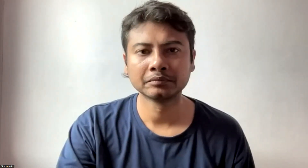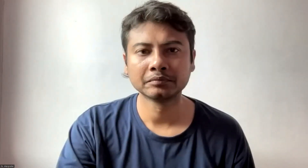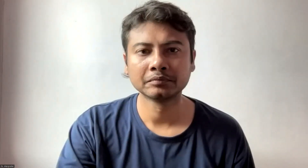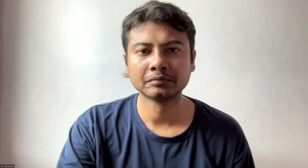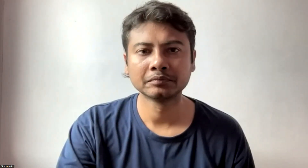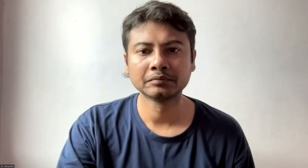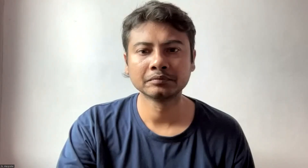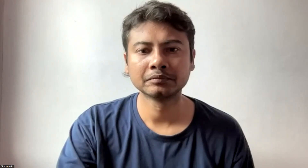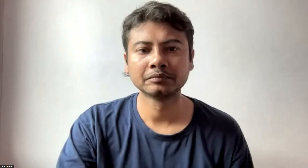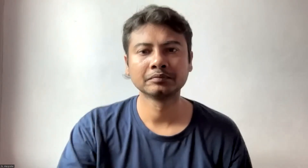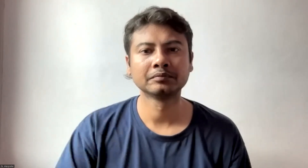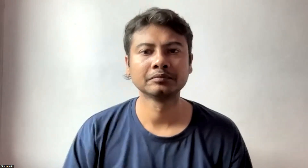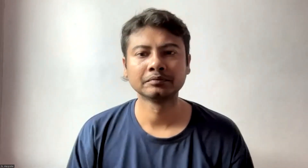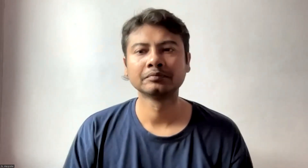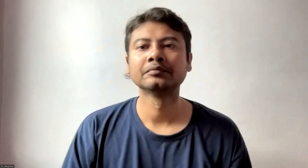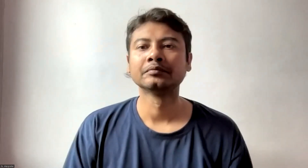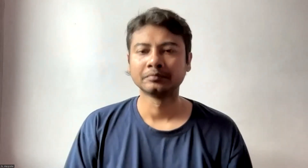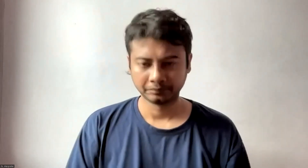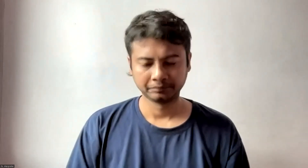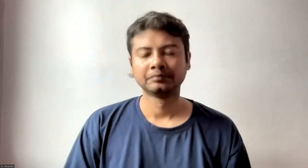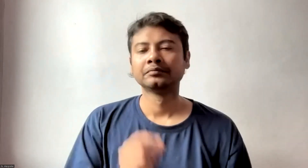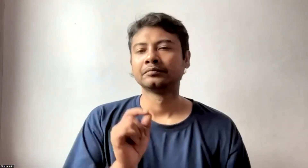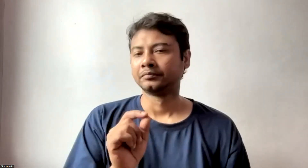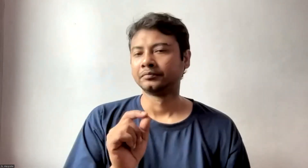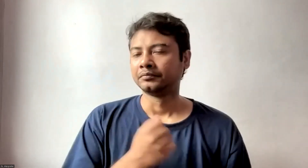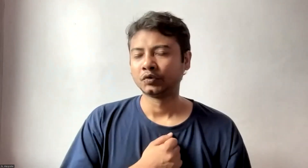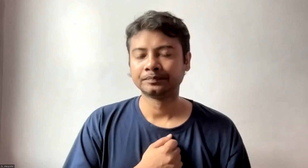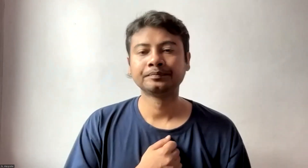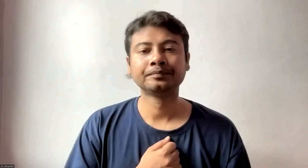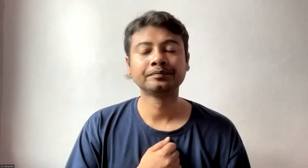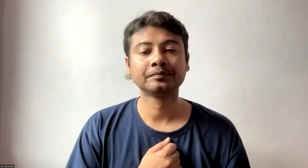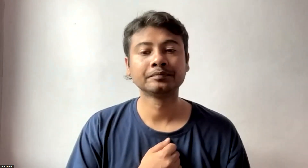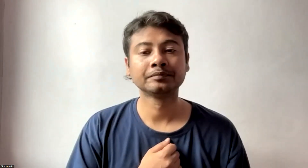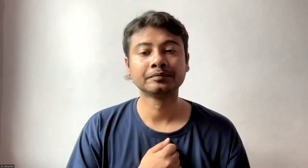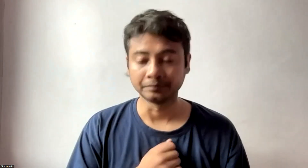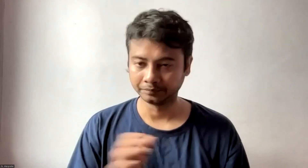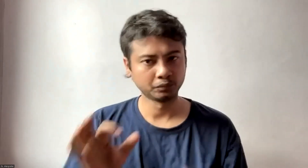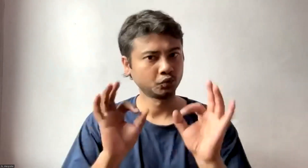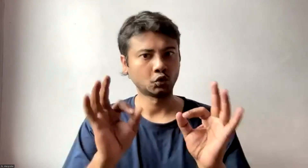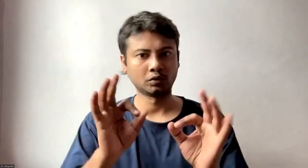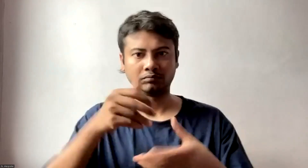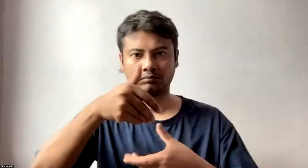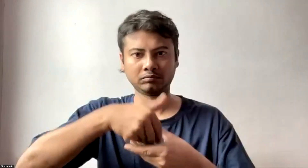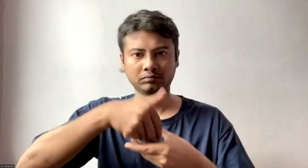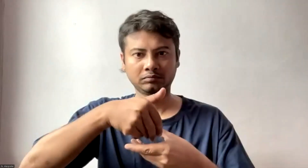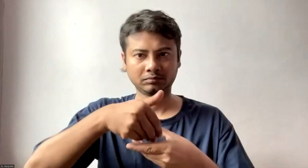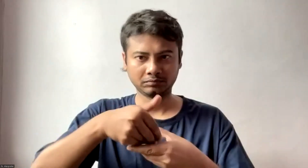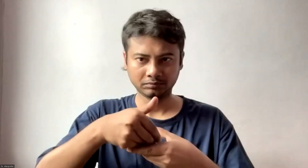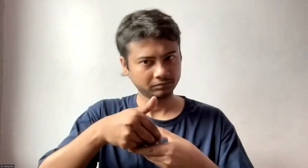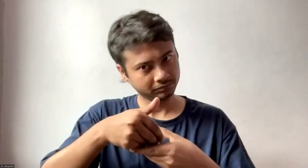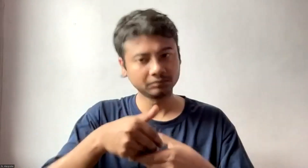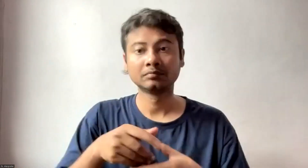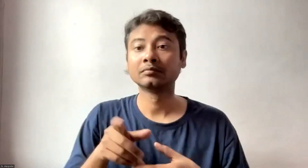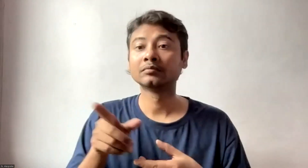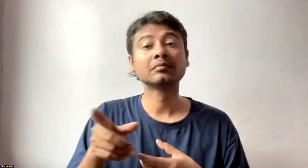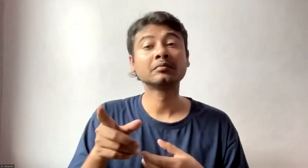Sorry. So this is about people who are in mode of goodness. They are always helpful to